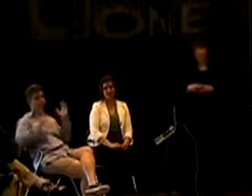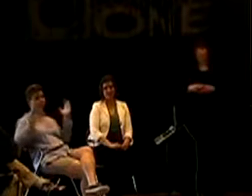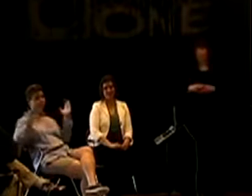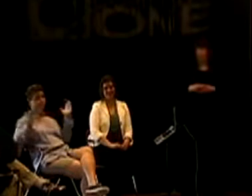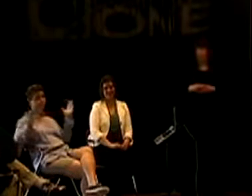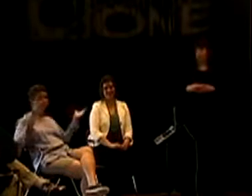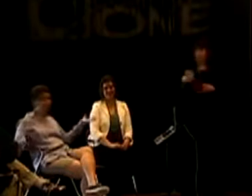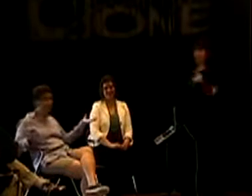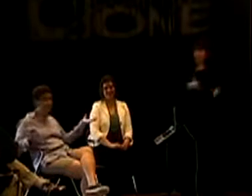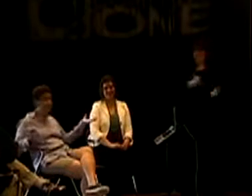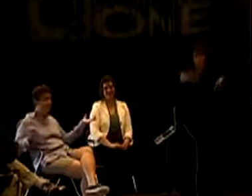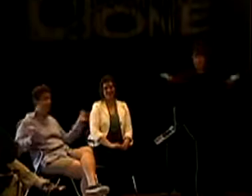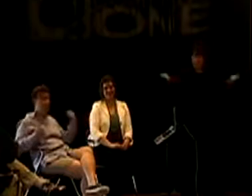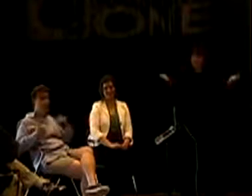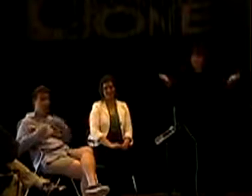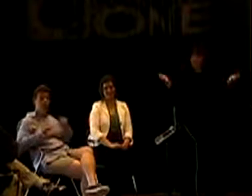2 o'clock in the afternoon. And I'm sorry,